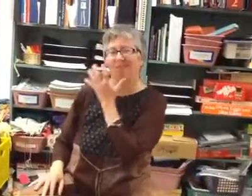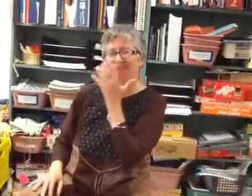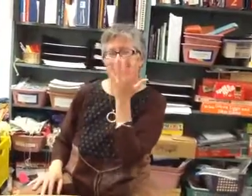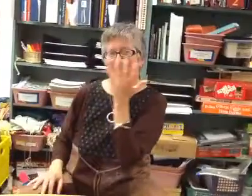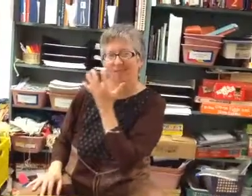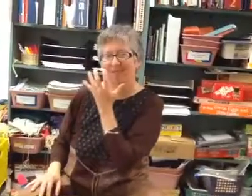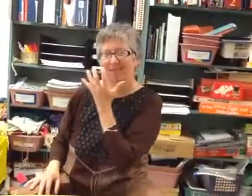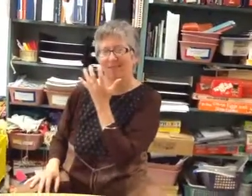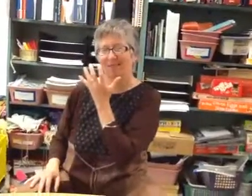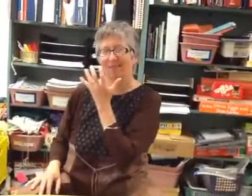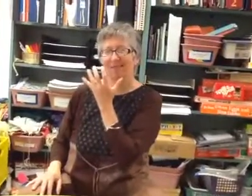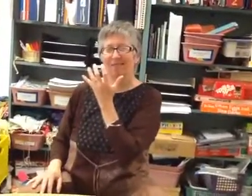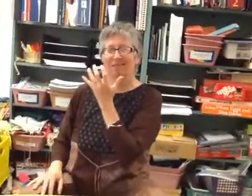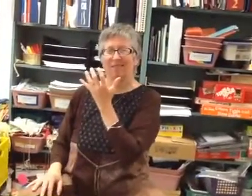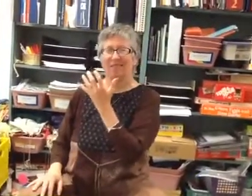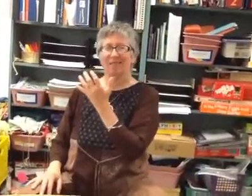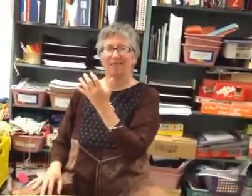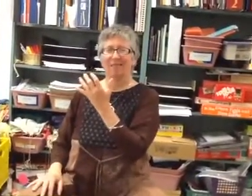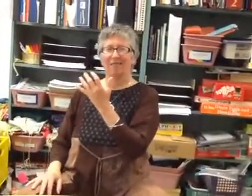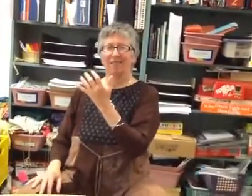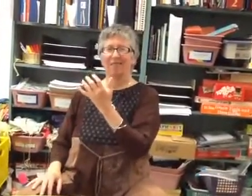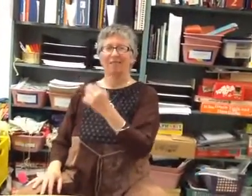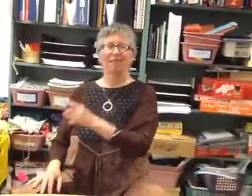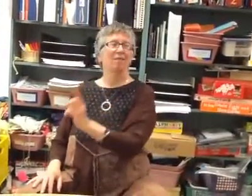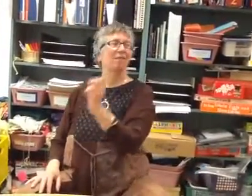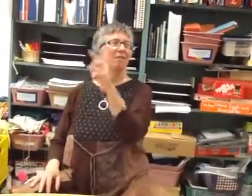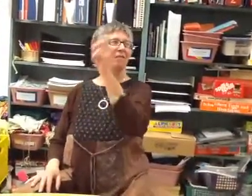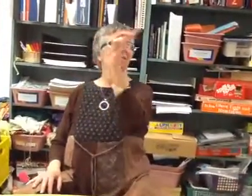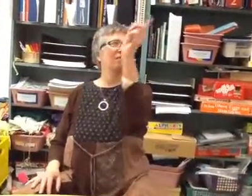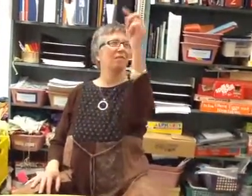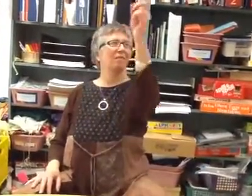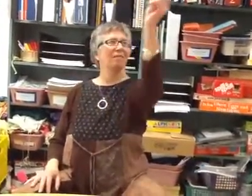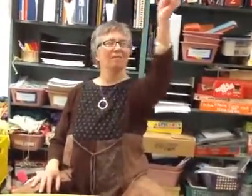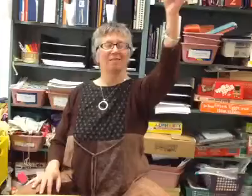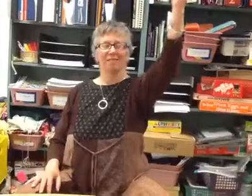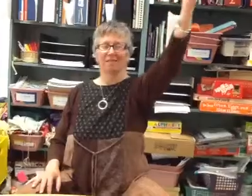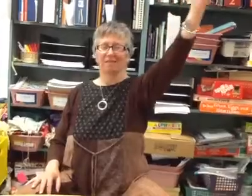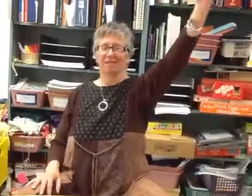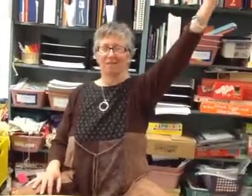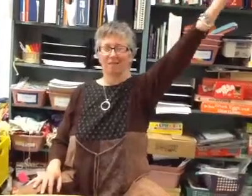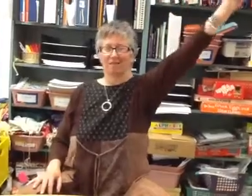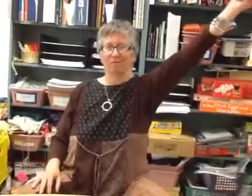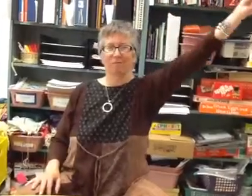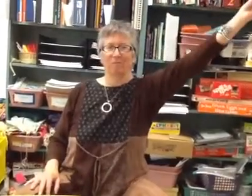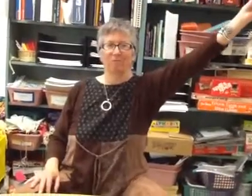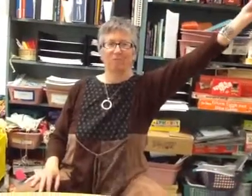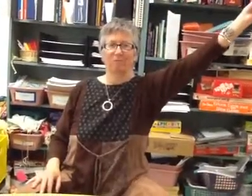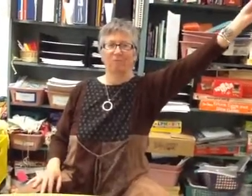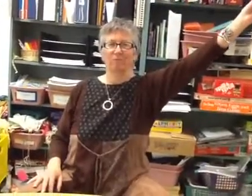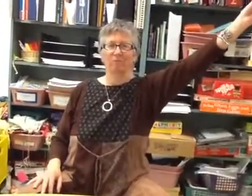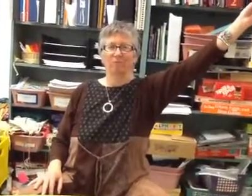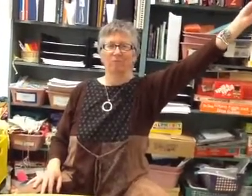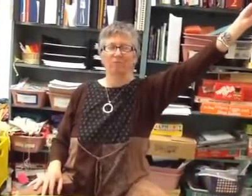oh, as you shoot across the sky, I. Baby, you're